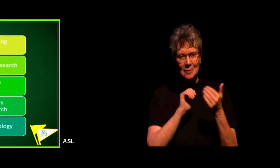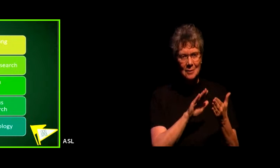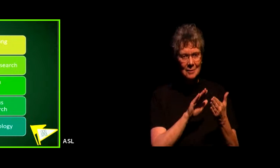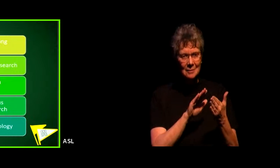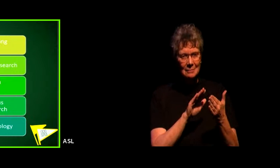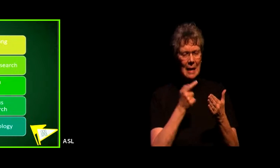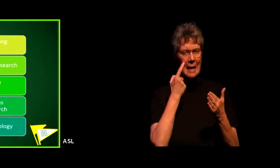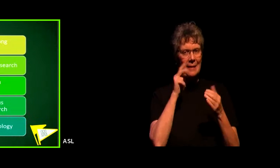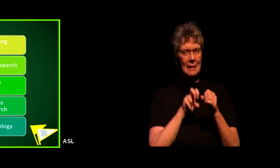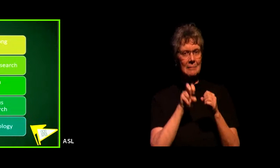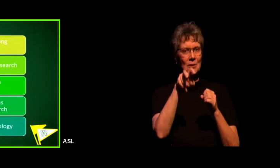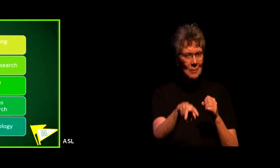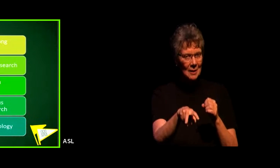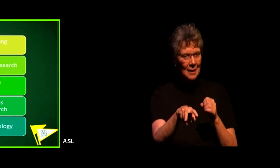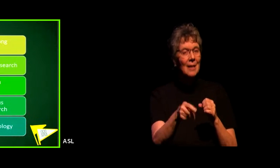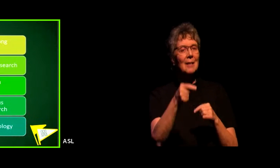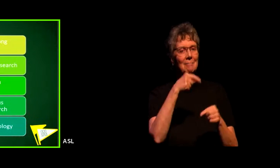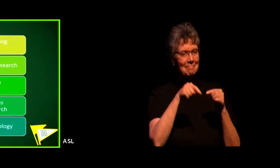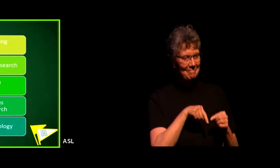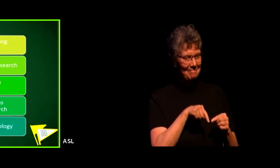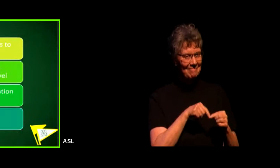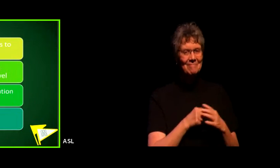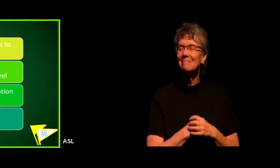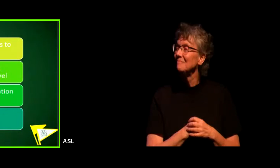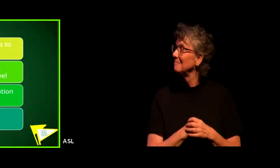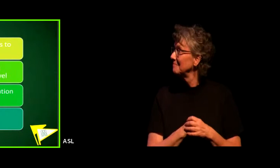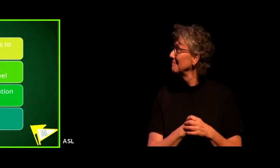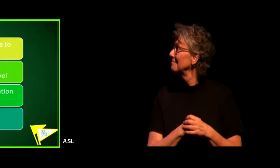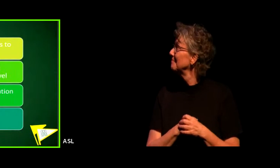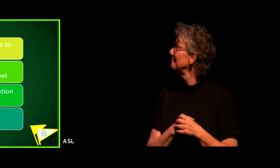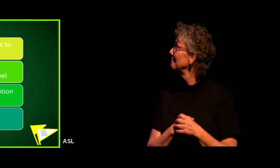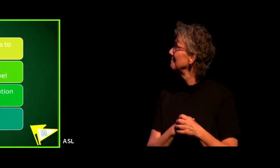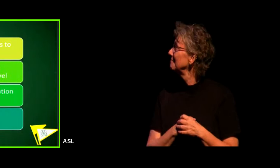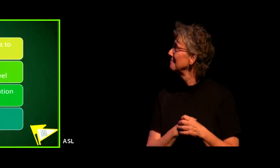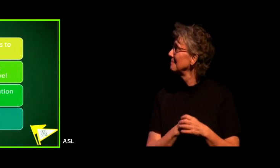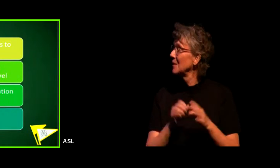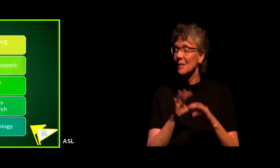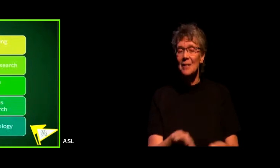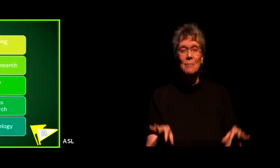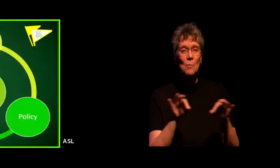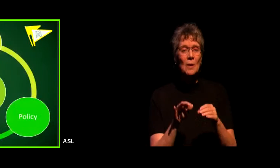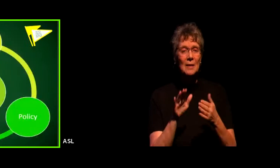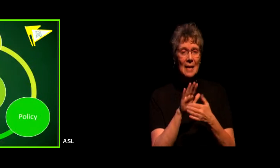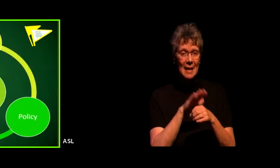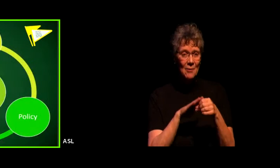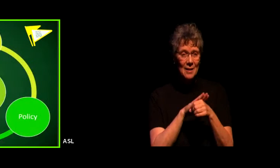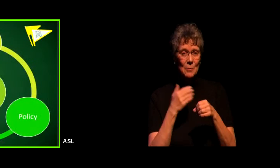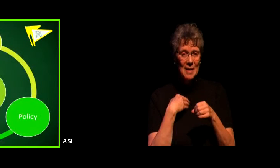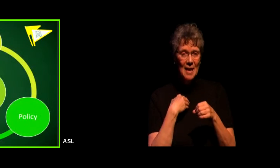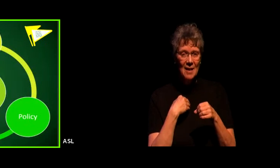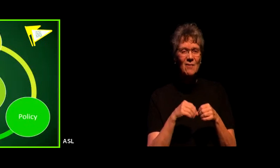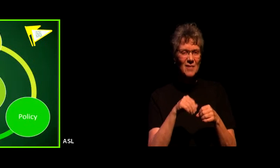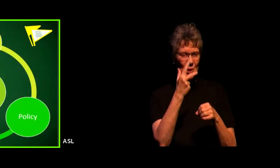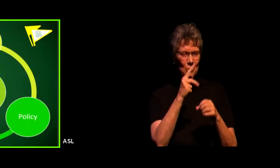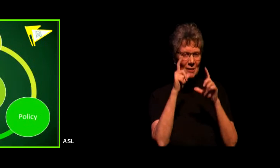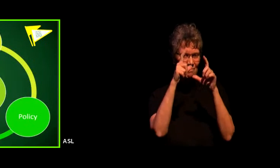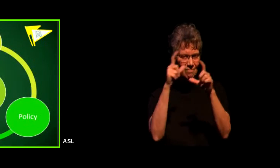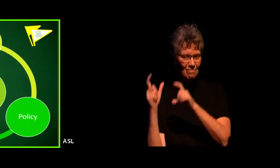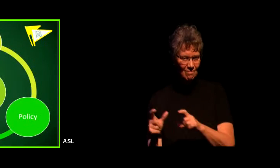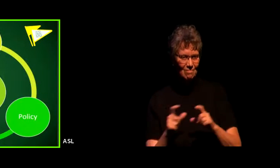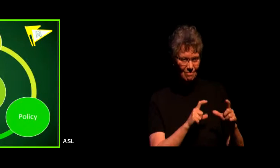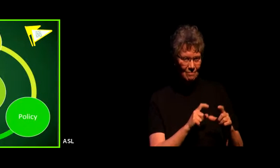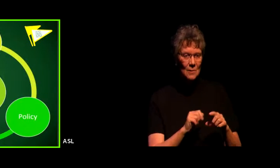myself here. There we go. So the core areas that we have are practice, pedagogy, and policy.